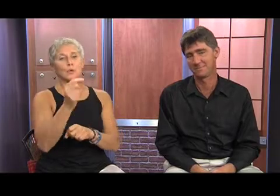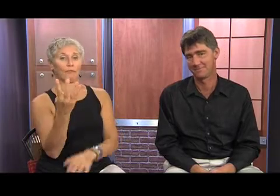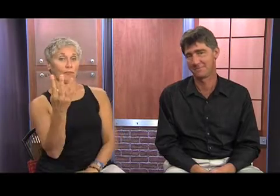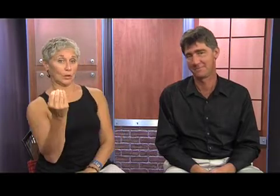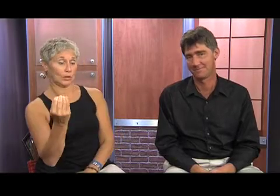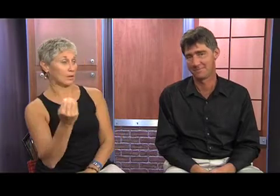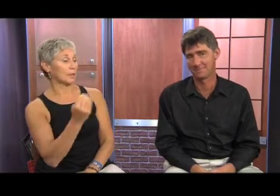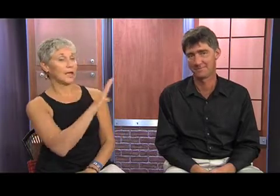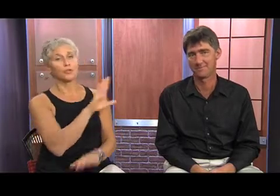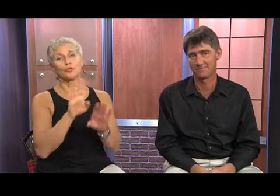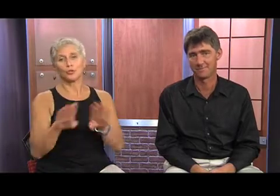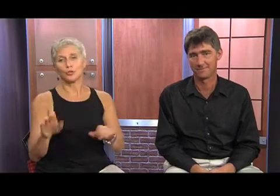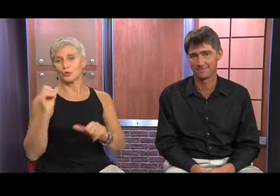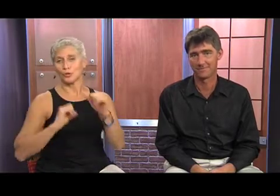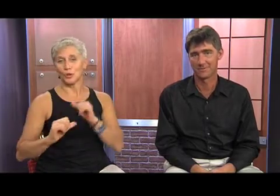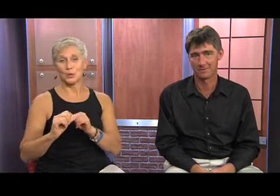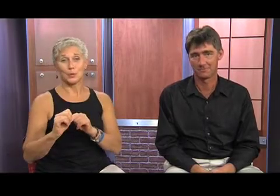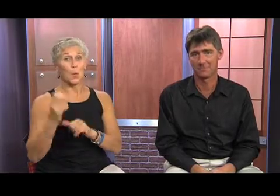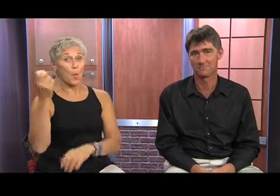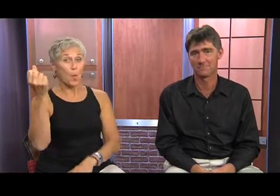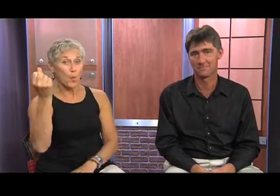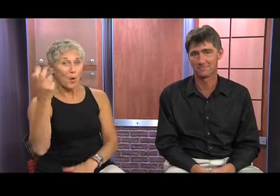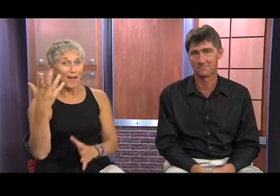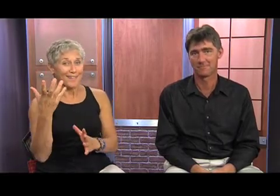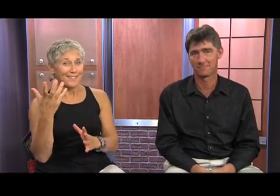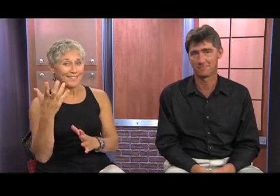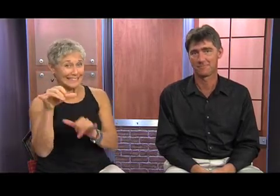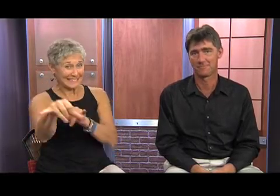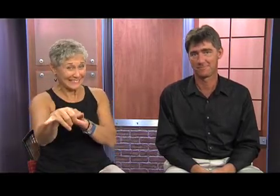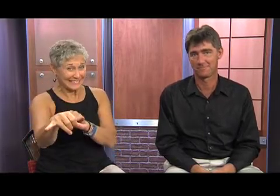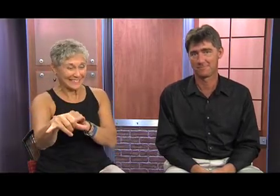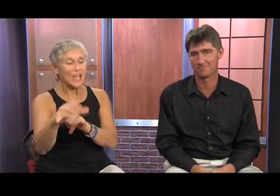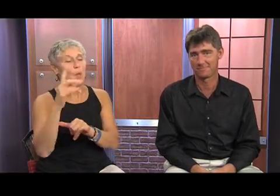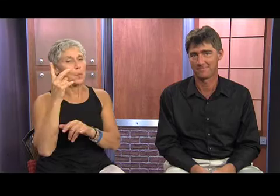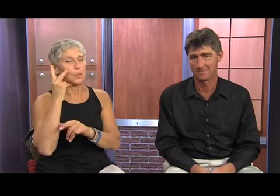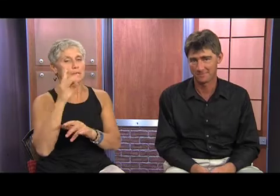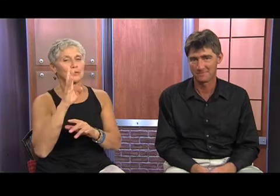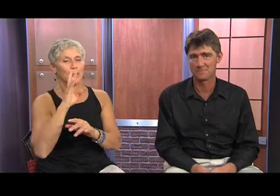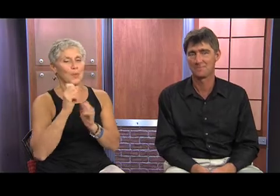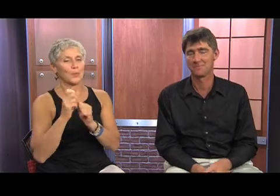is involved with. So stay tuned, everybody, and we'll be right back with more behind the scenes. Thanks for listening.